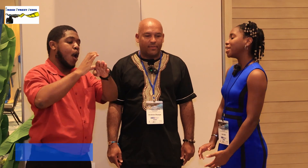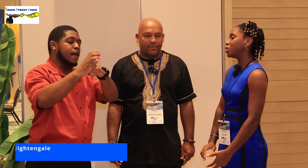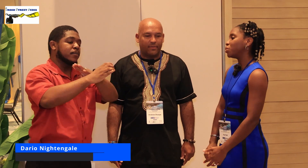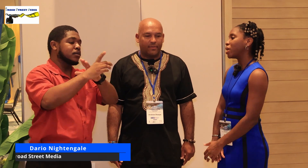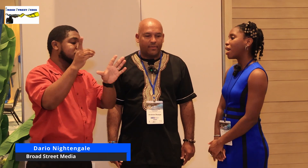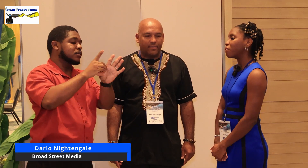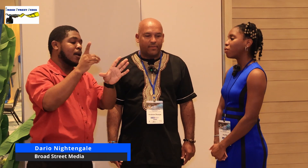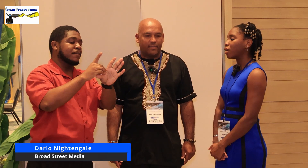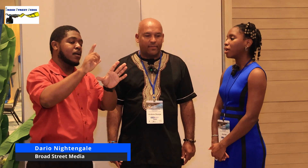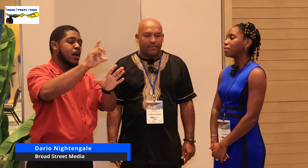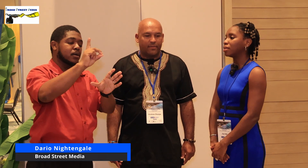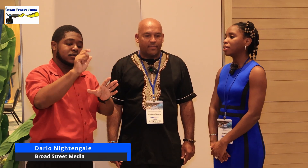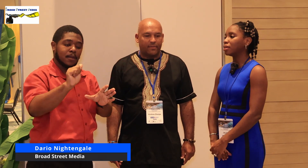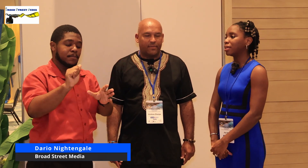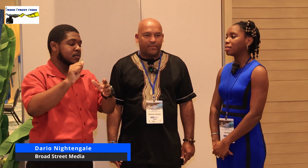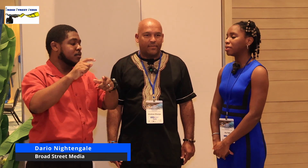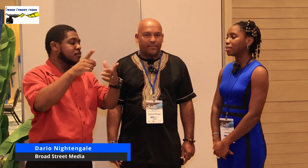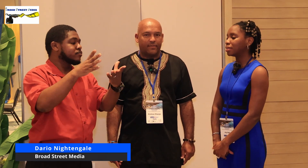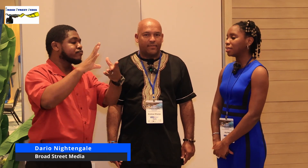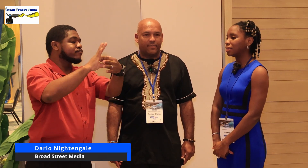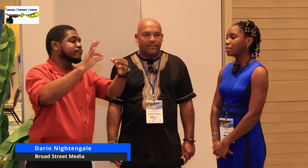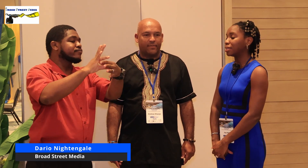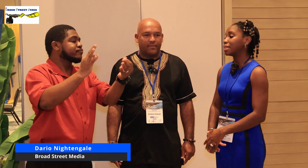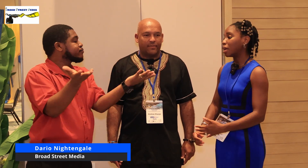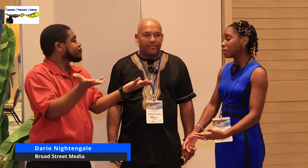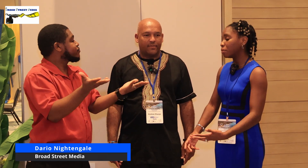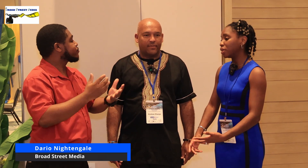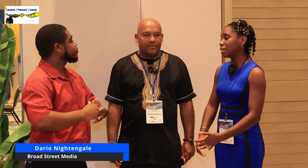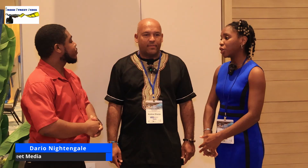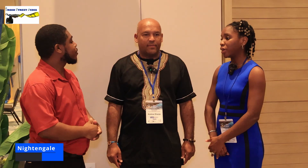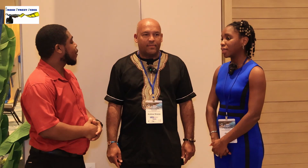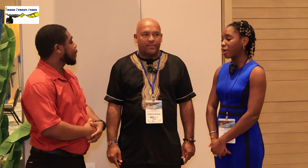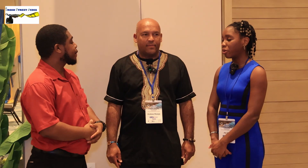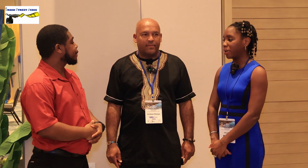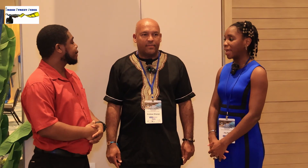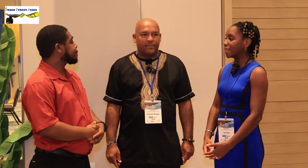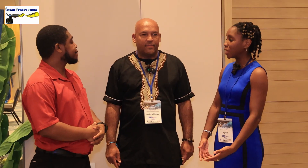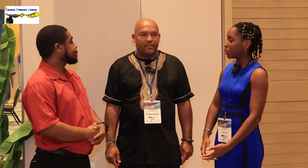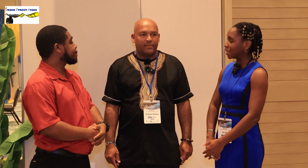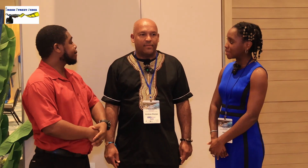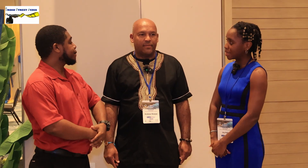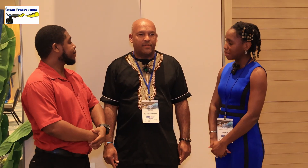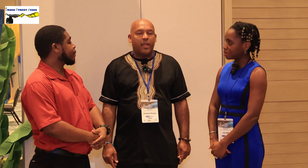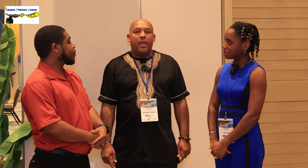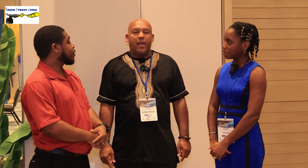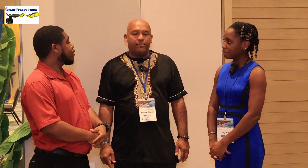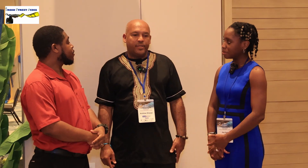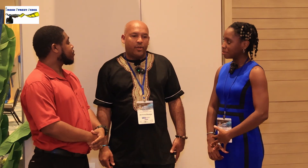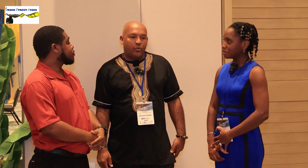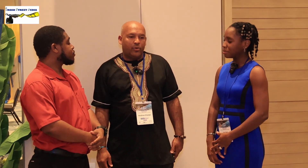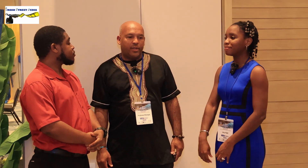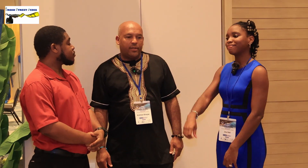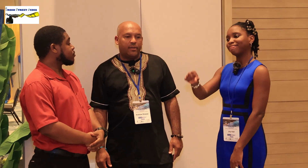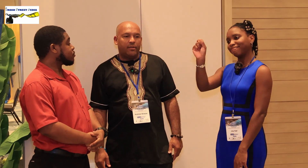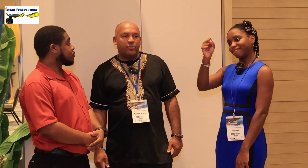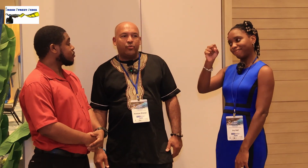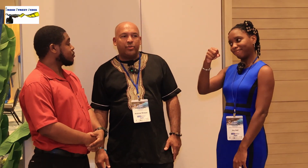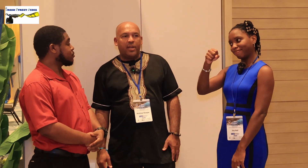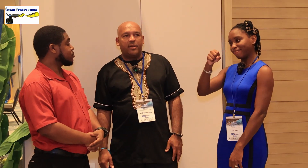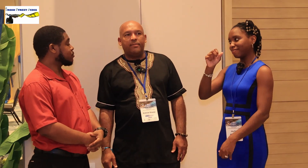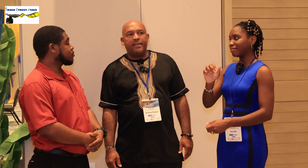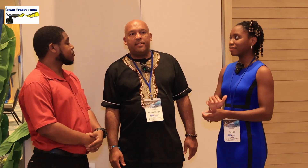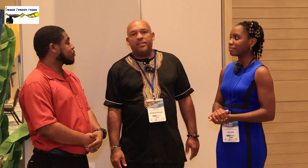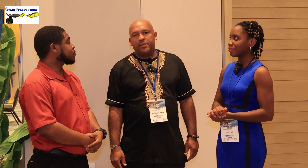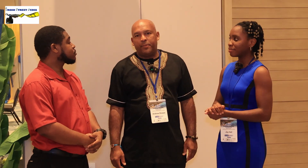What advice do you have for the disabled community here in the Caribbean? Anything you'd like to say? Absolutely.